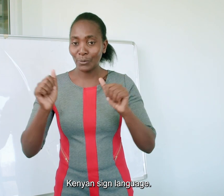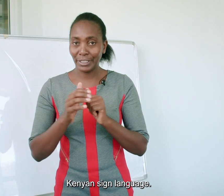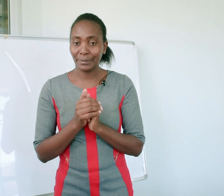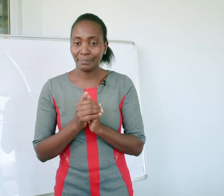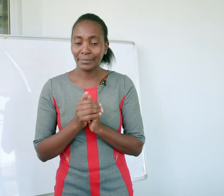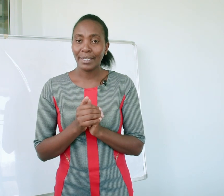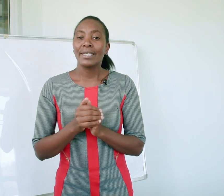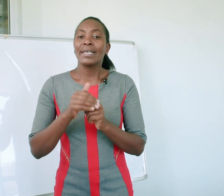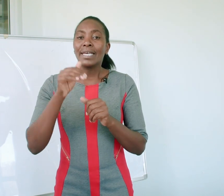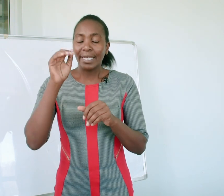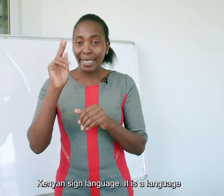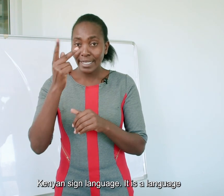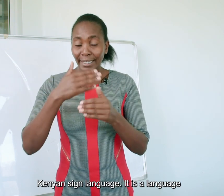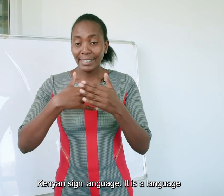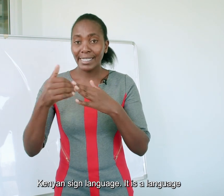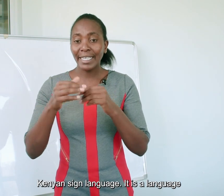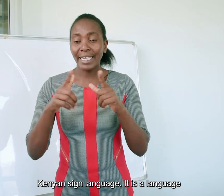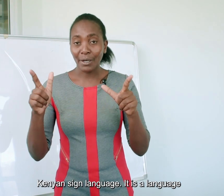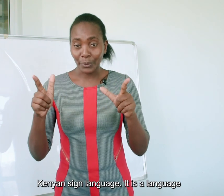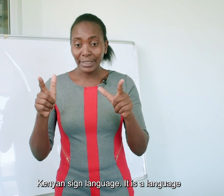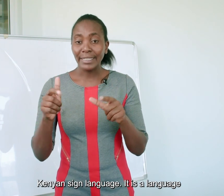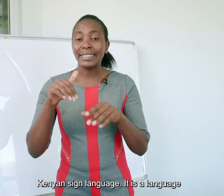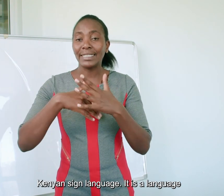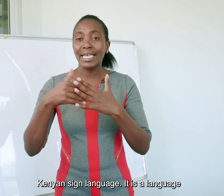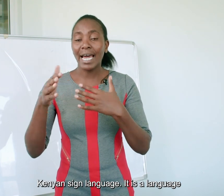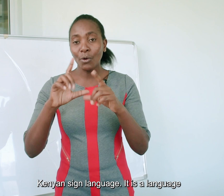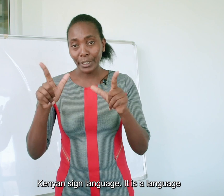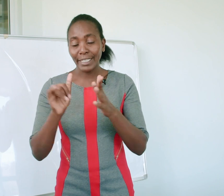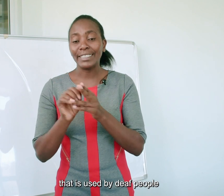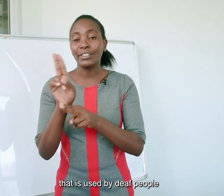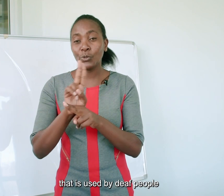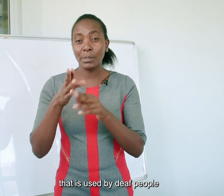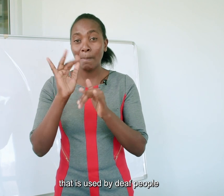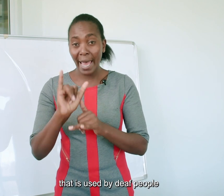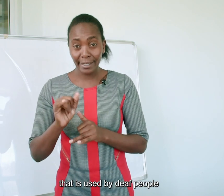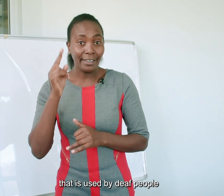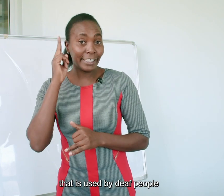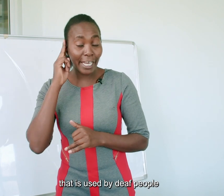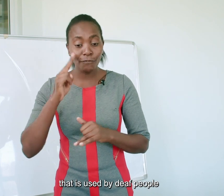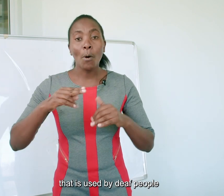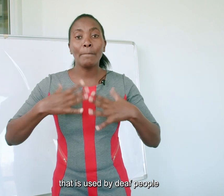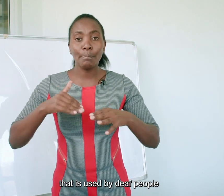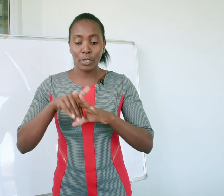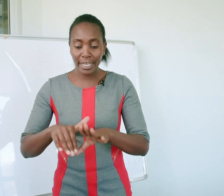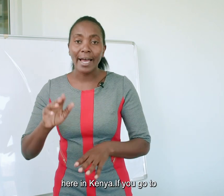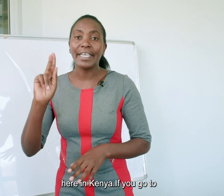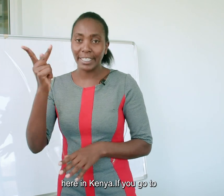Language. Kenyan Sign Language, it is a language that is used by deaf people here in